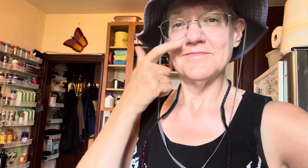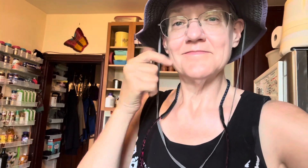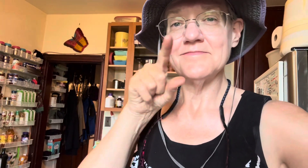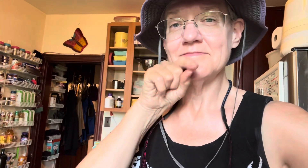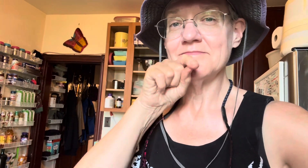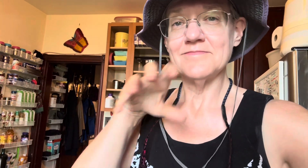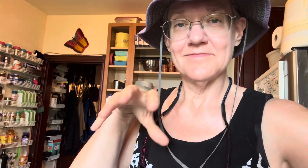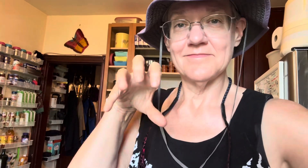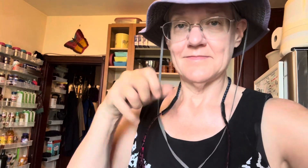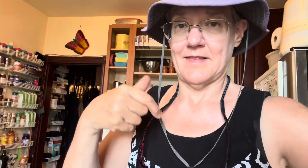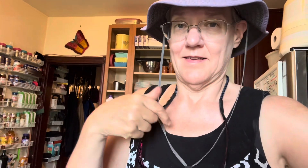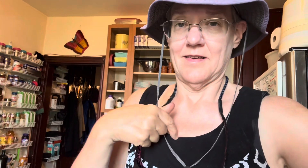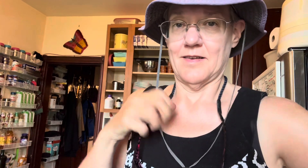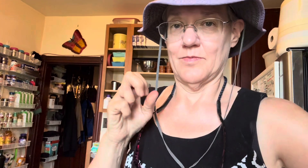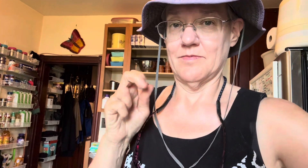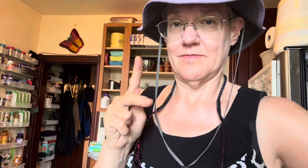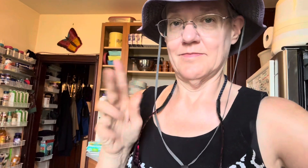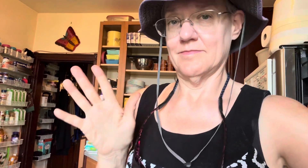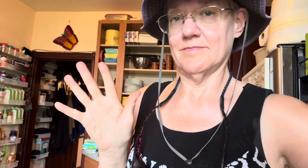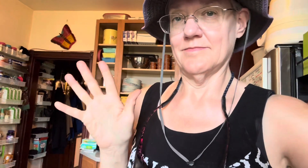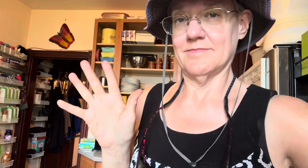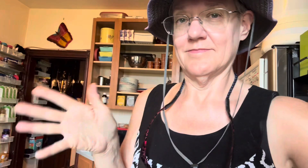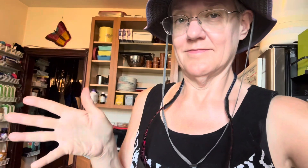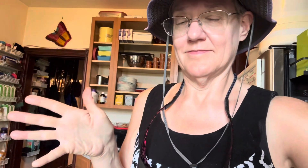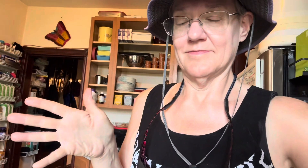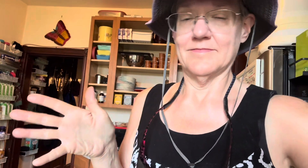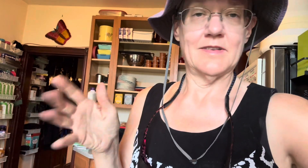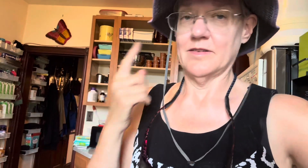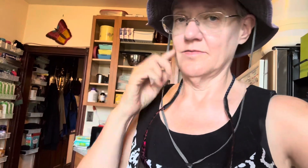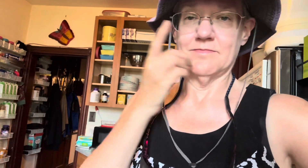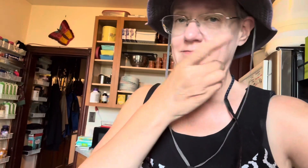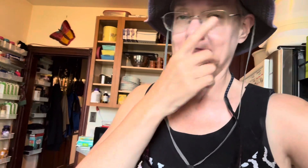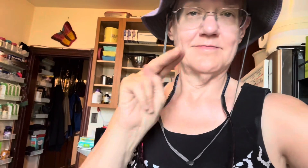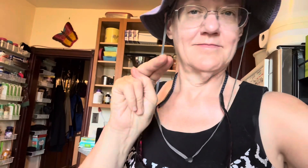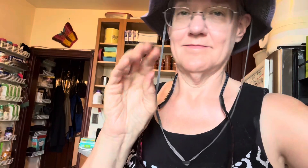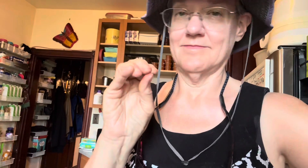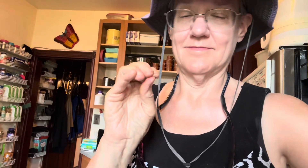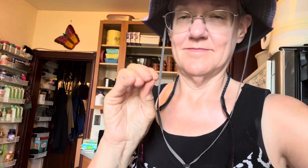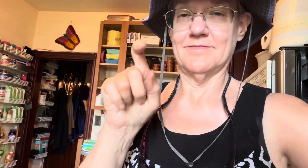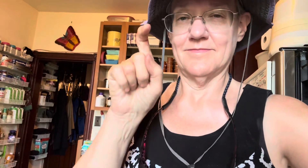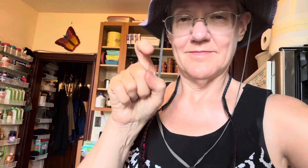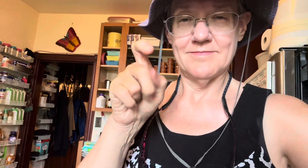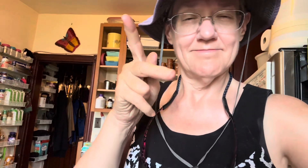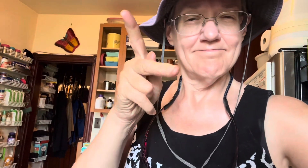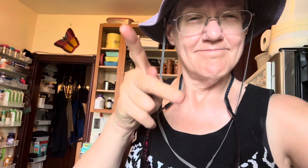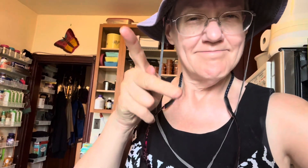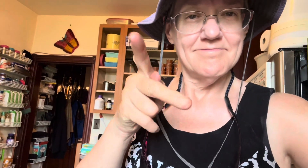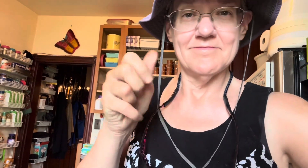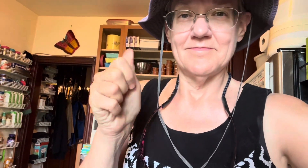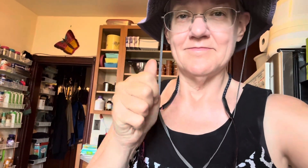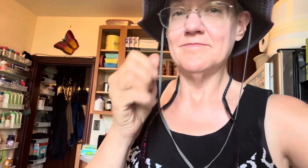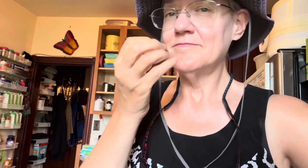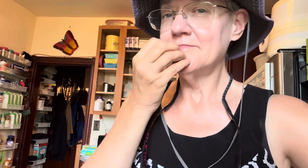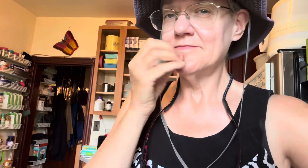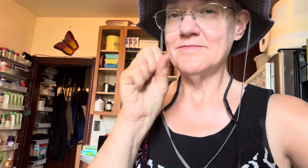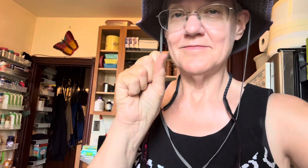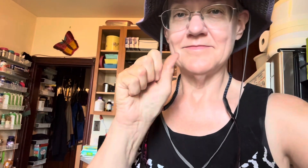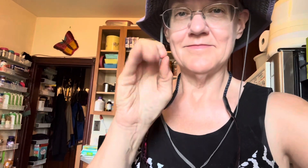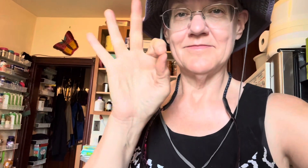are frozen. But I would never do that for Dale. We have to be really careful with food safety for him. He can get